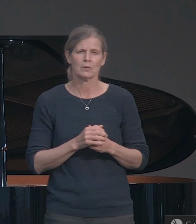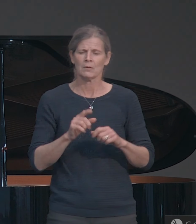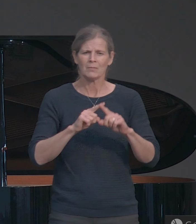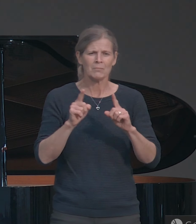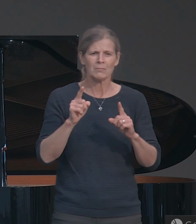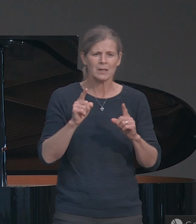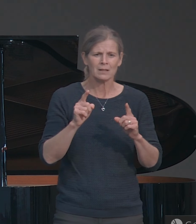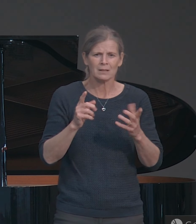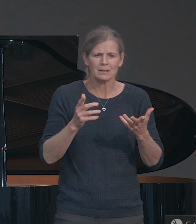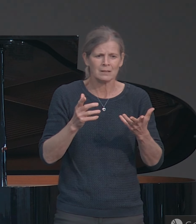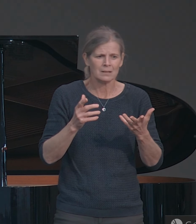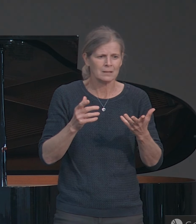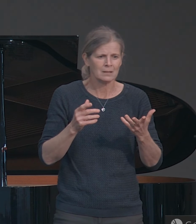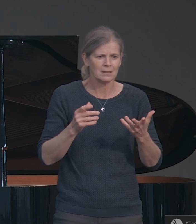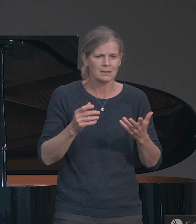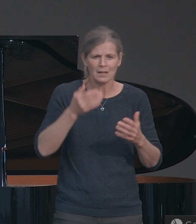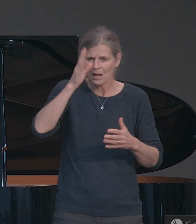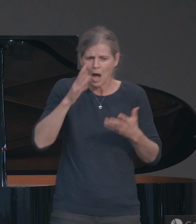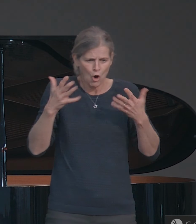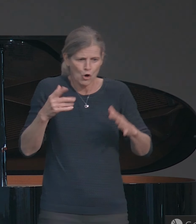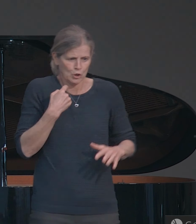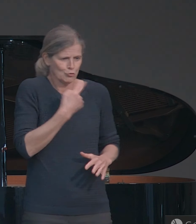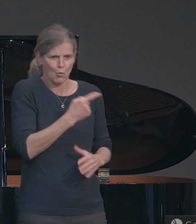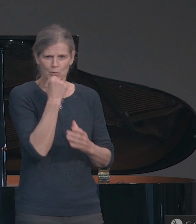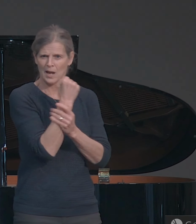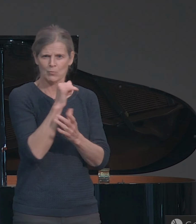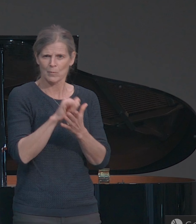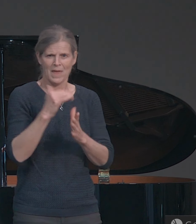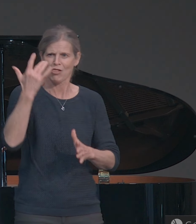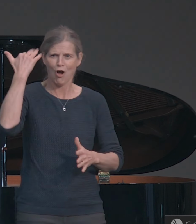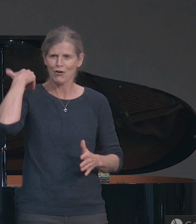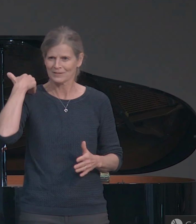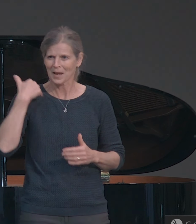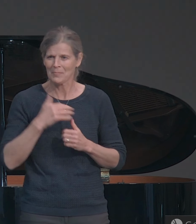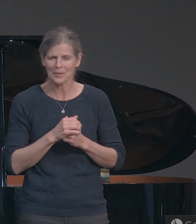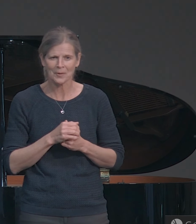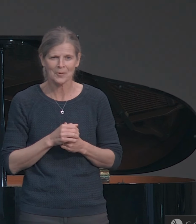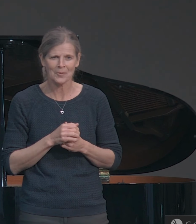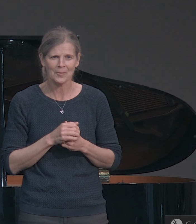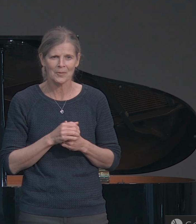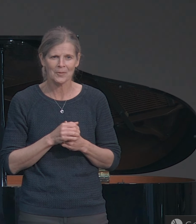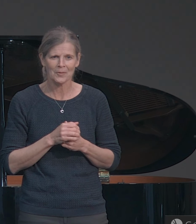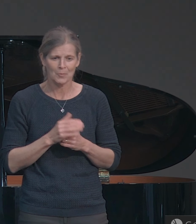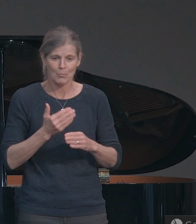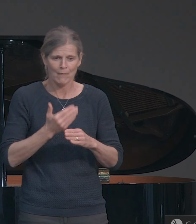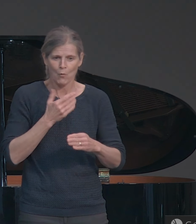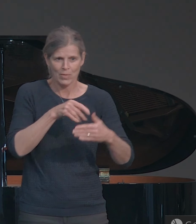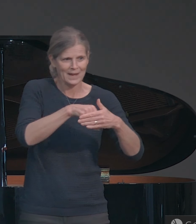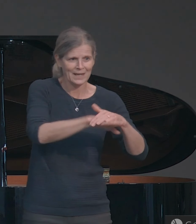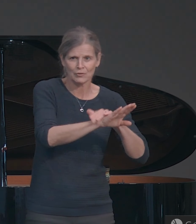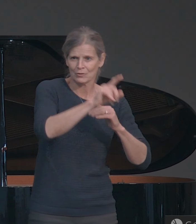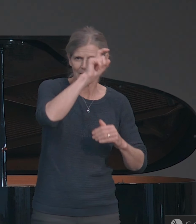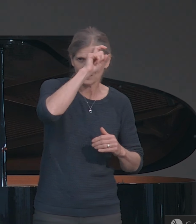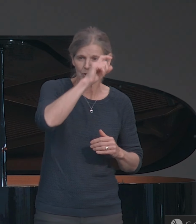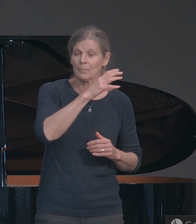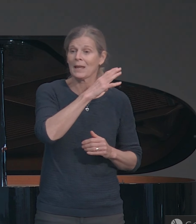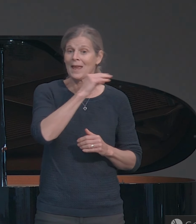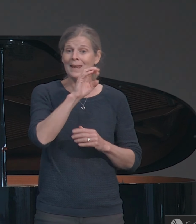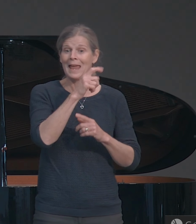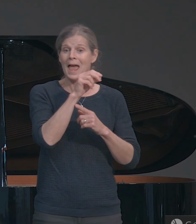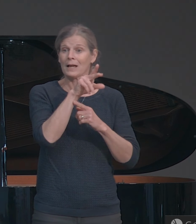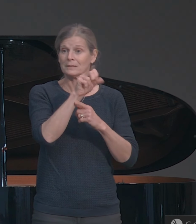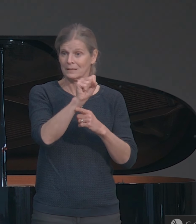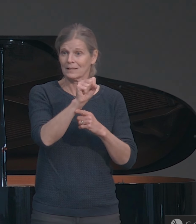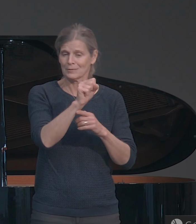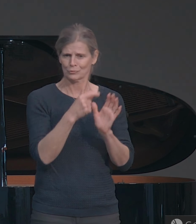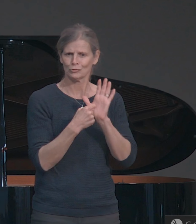But God had already told that to Abraham long before they ever entered Egypt. And then Exodus